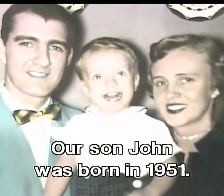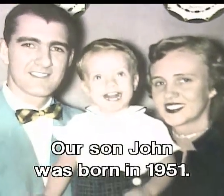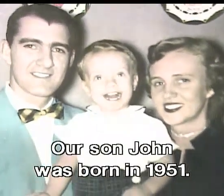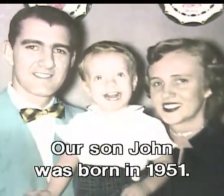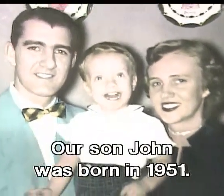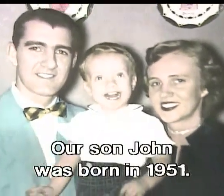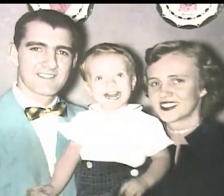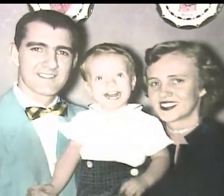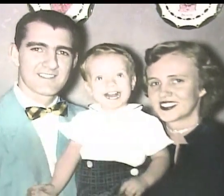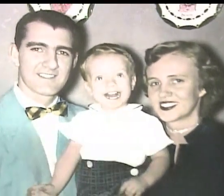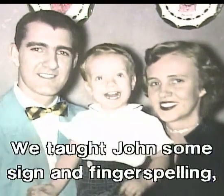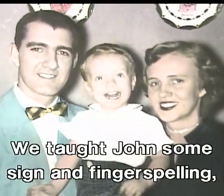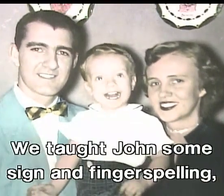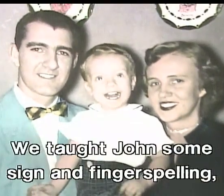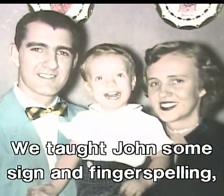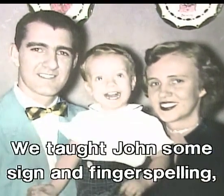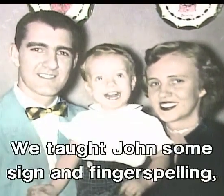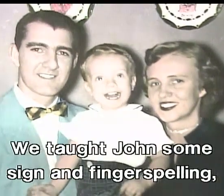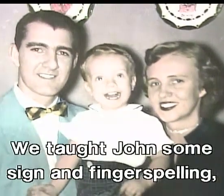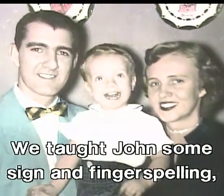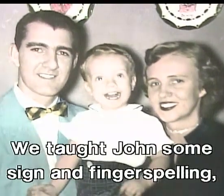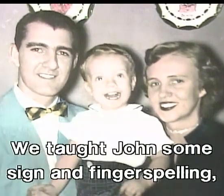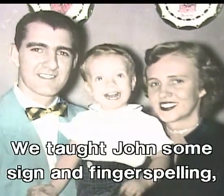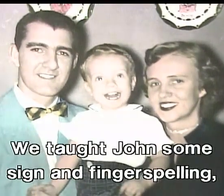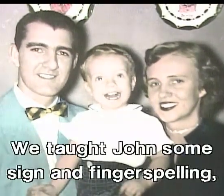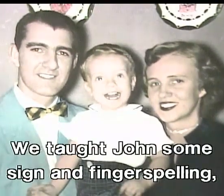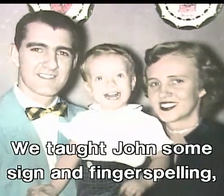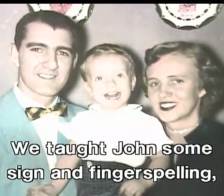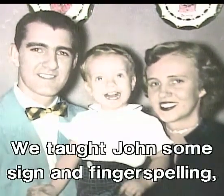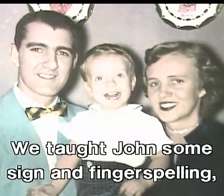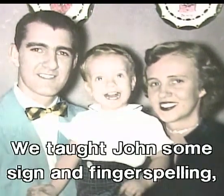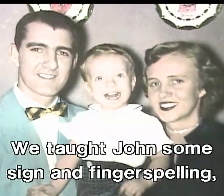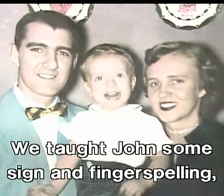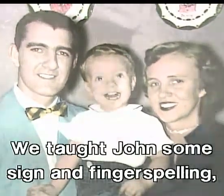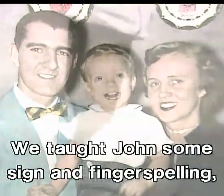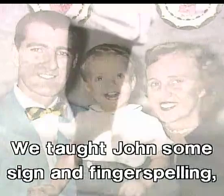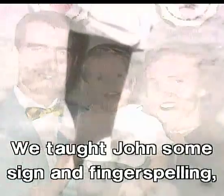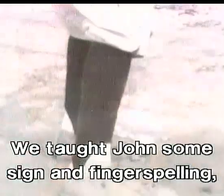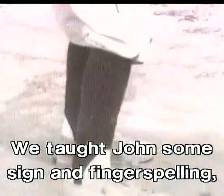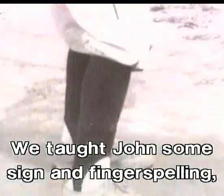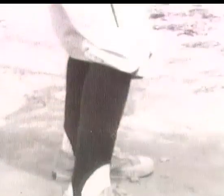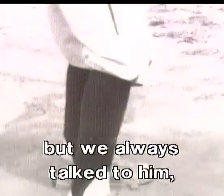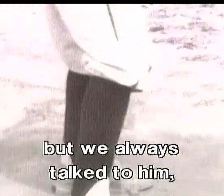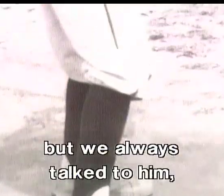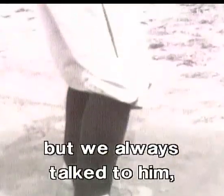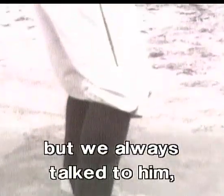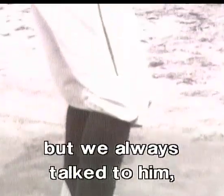1951. We taught Vaughn finger spelling some signs, but we always talked to